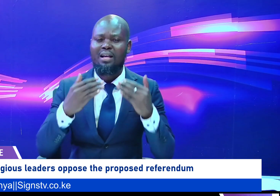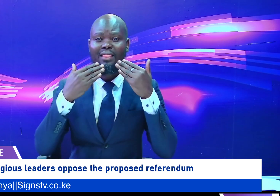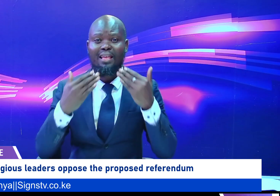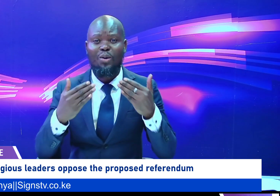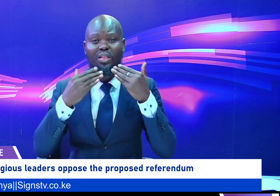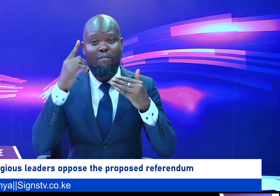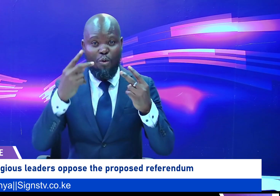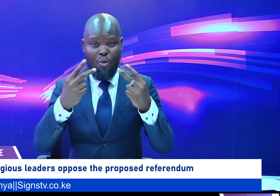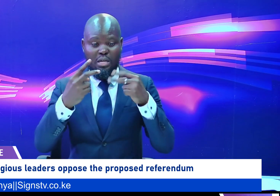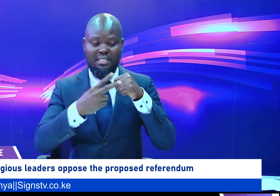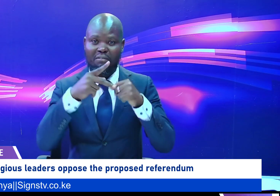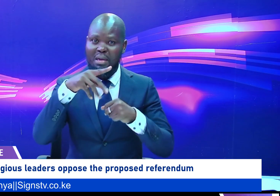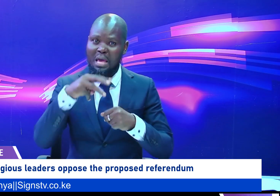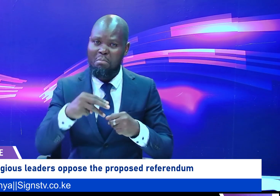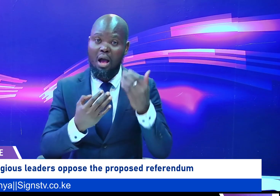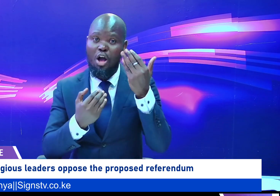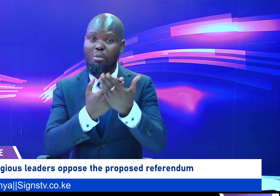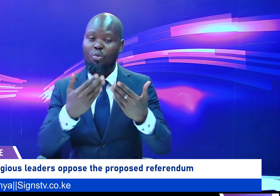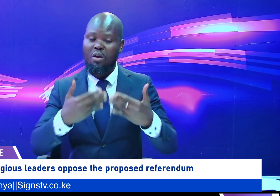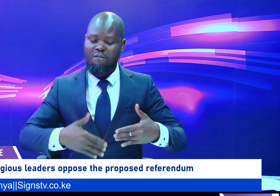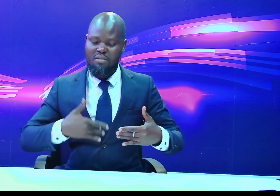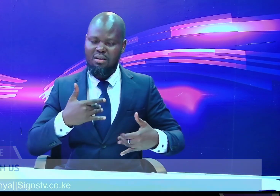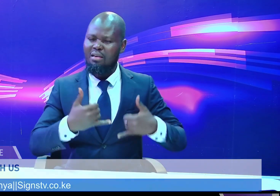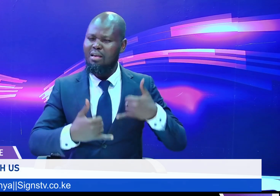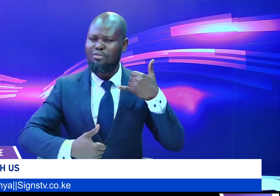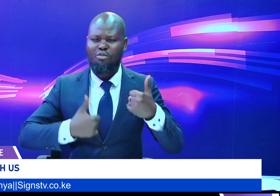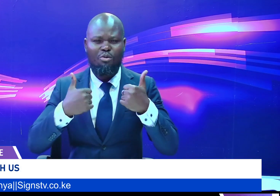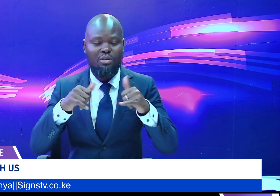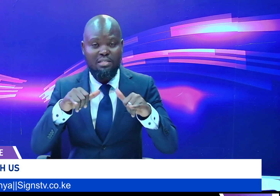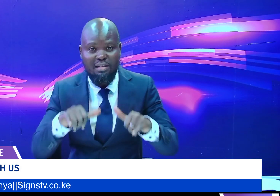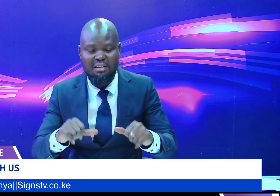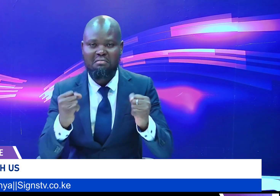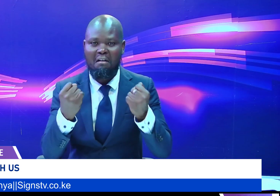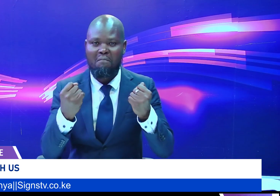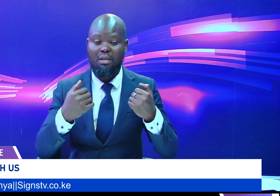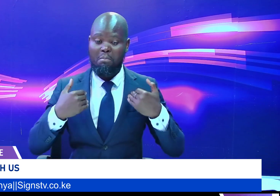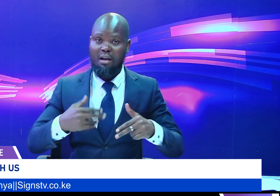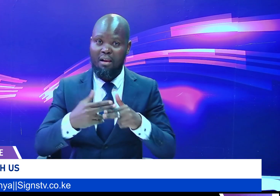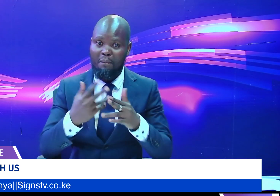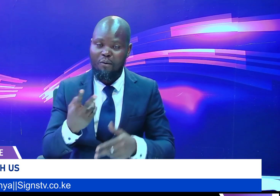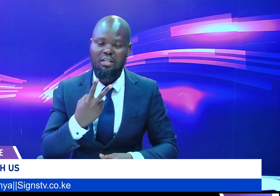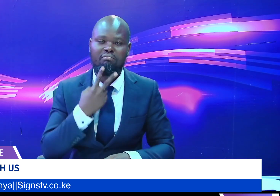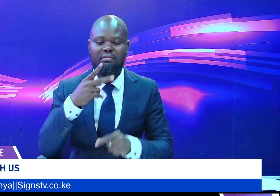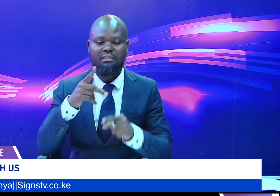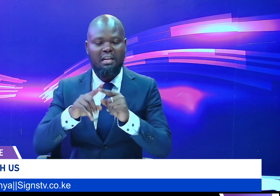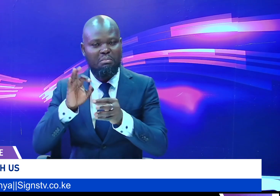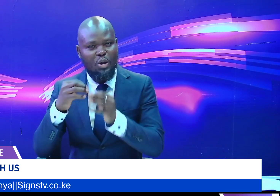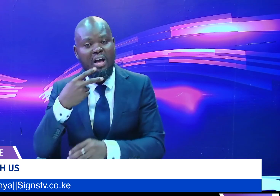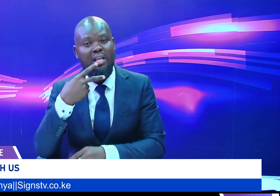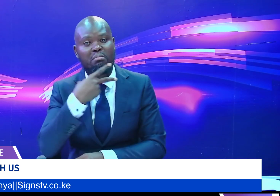watching us. Thank you. And now you are up to date with Science TV News. You can follow us on our social